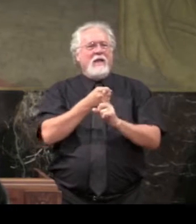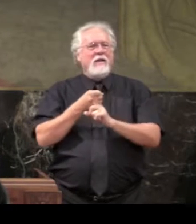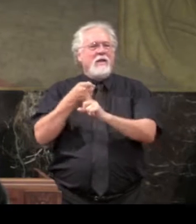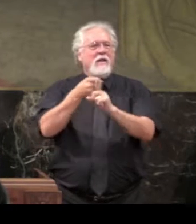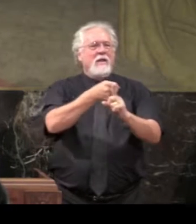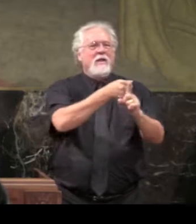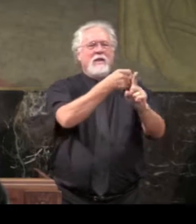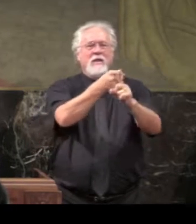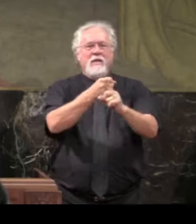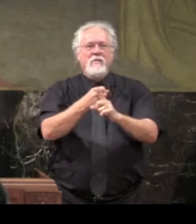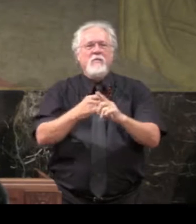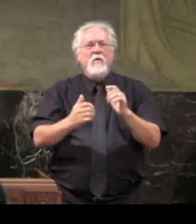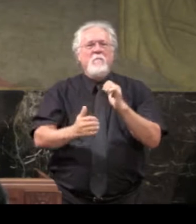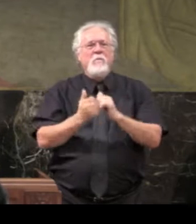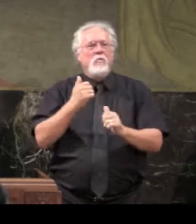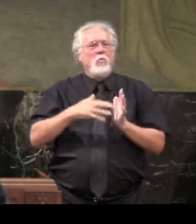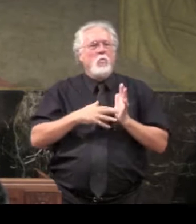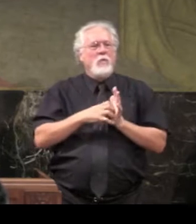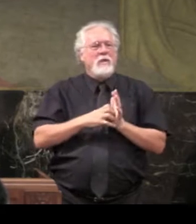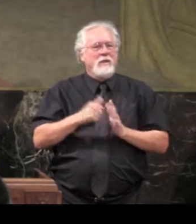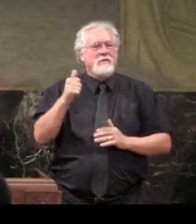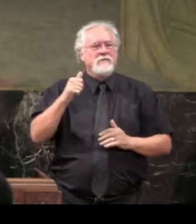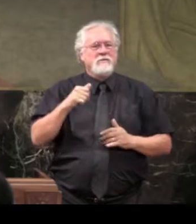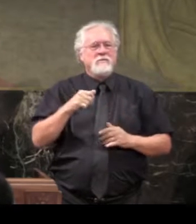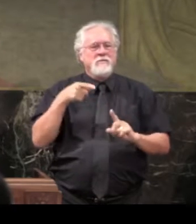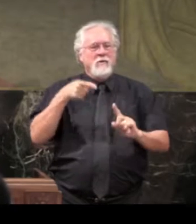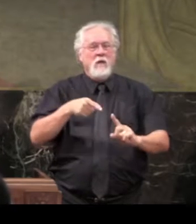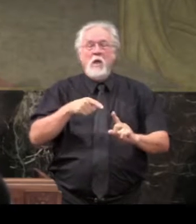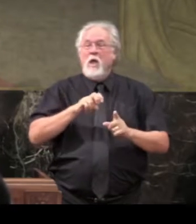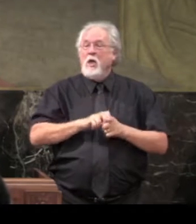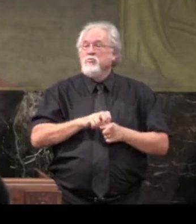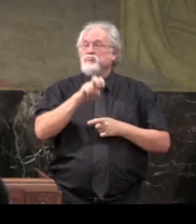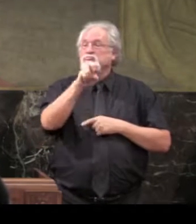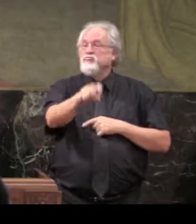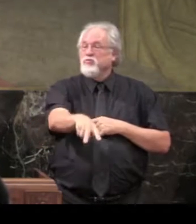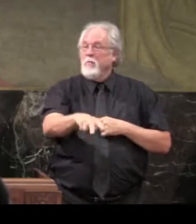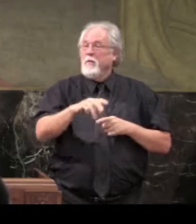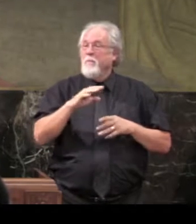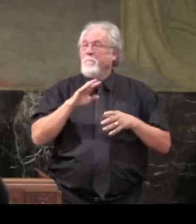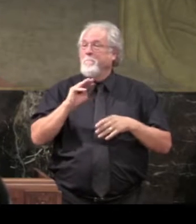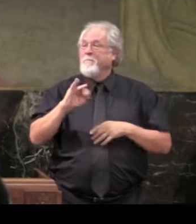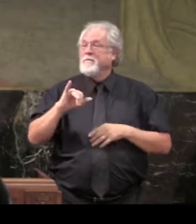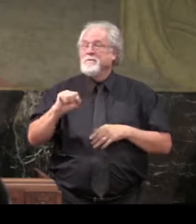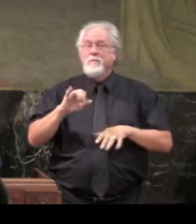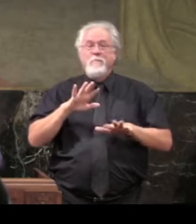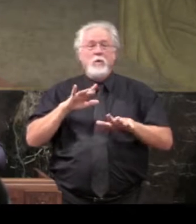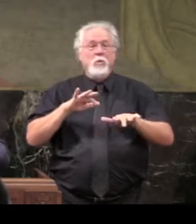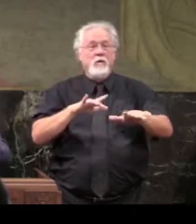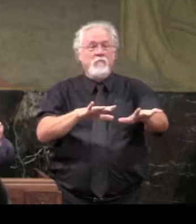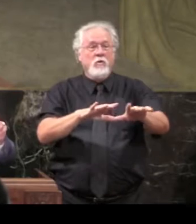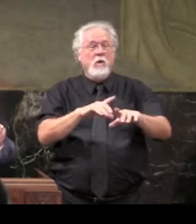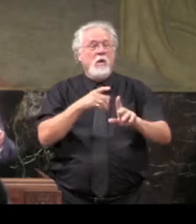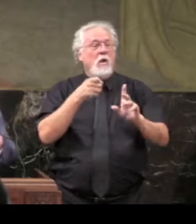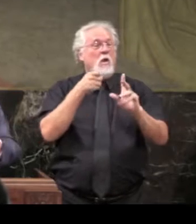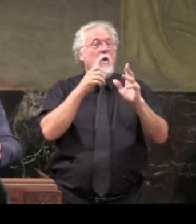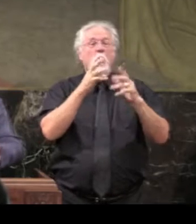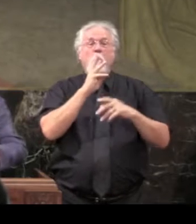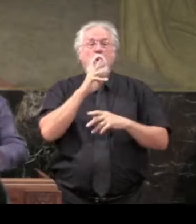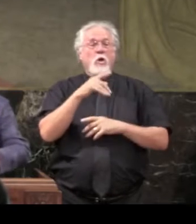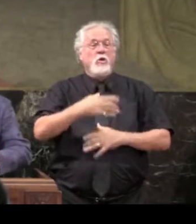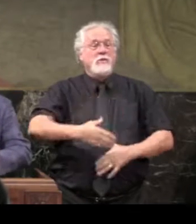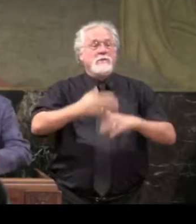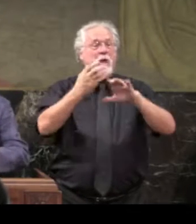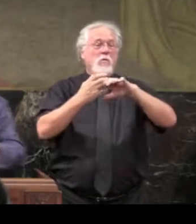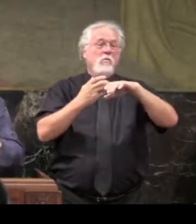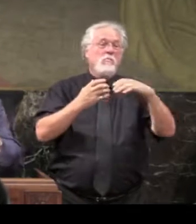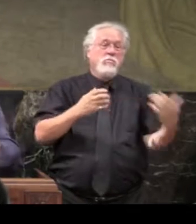vulnerable targets, because it crossed the Mississippi River from Assumption Parish, where it knocked over a water tower, did extensive